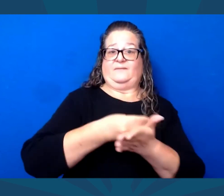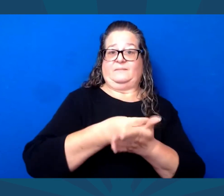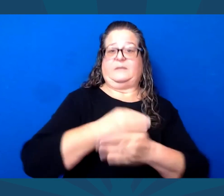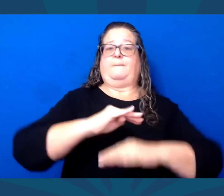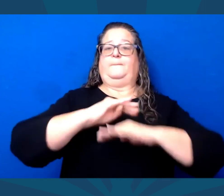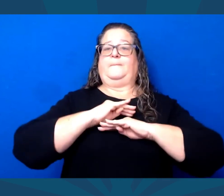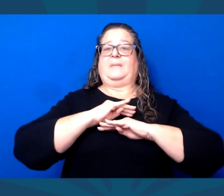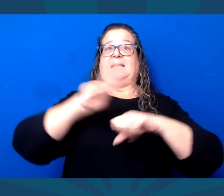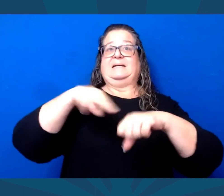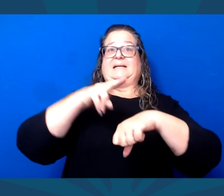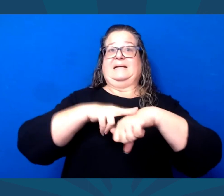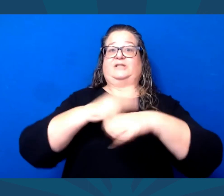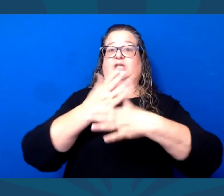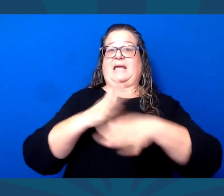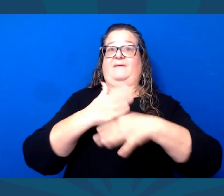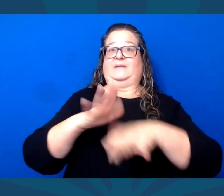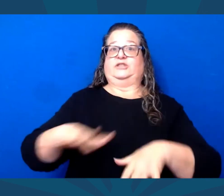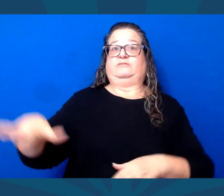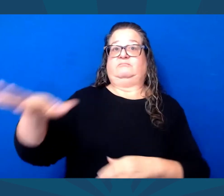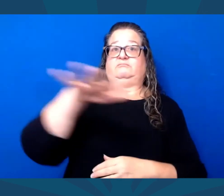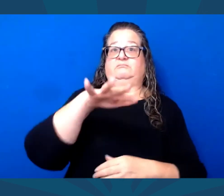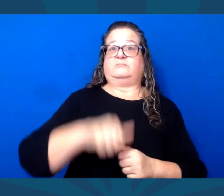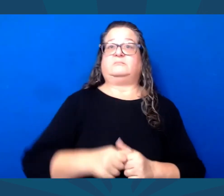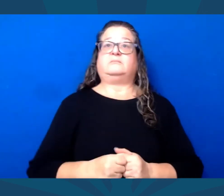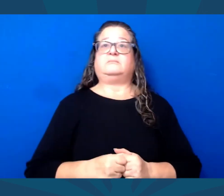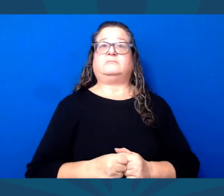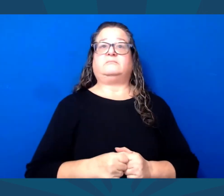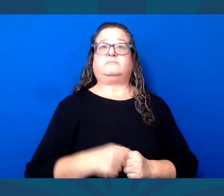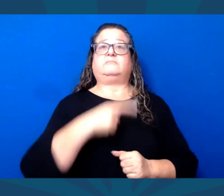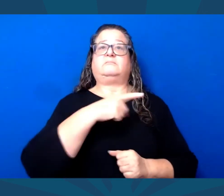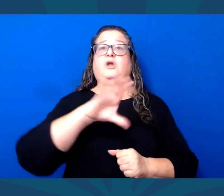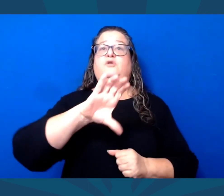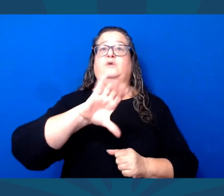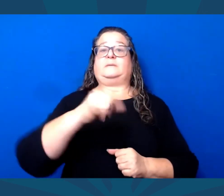increase state education funding to the national average.